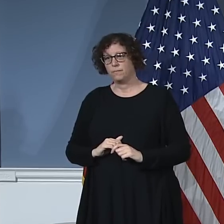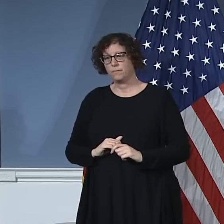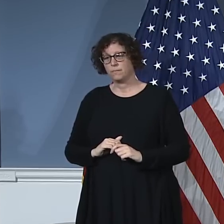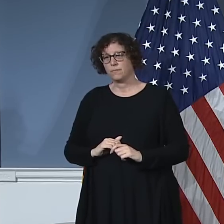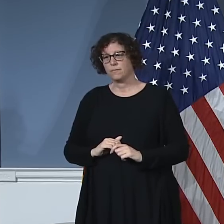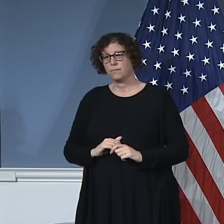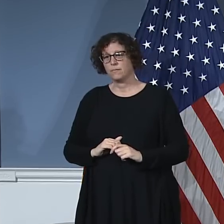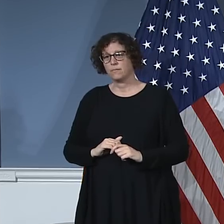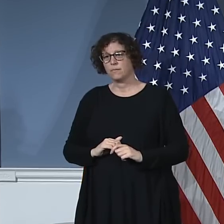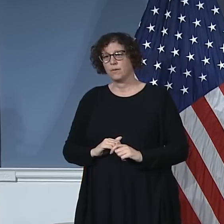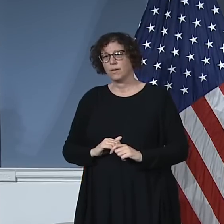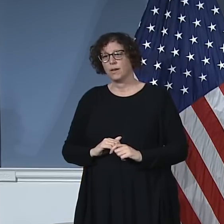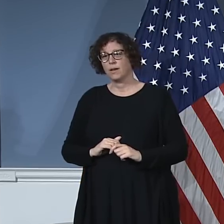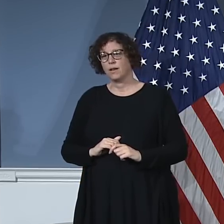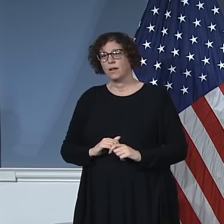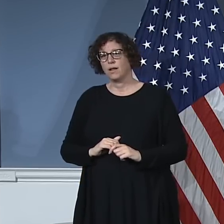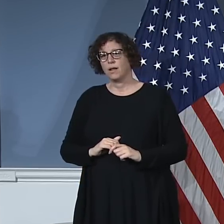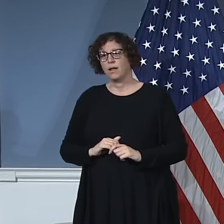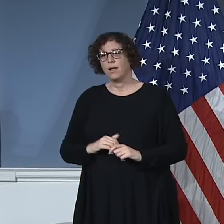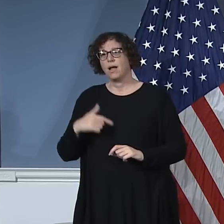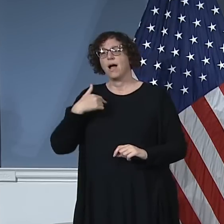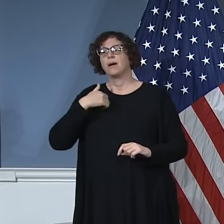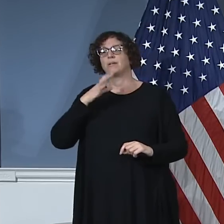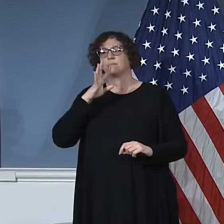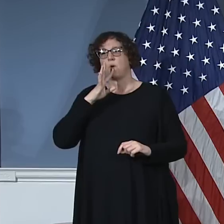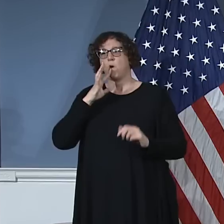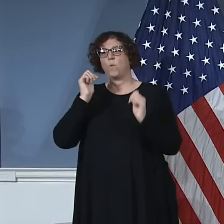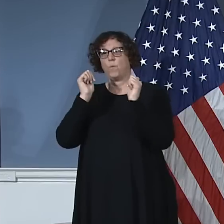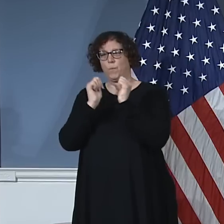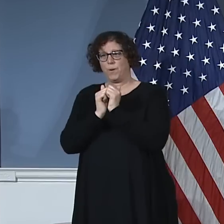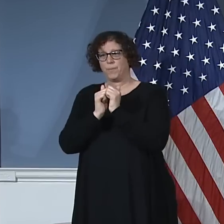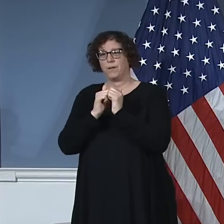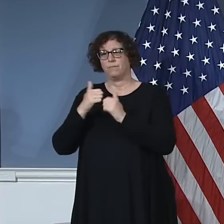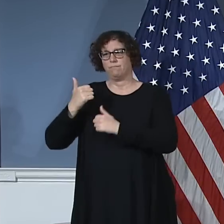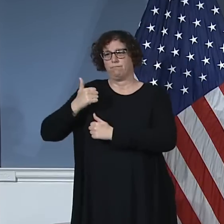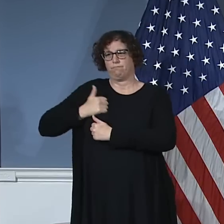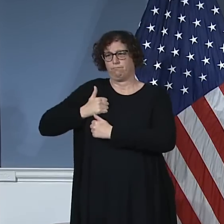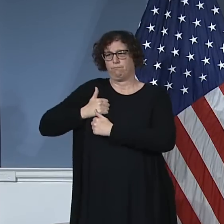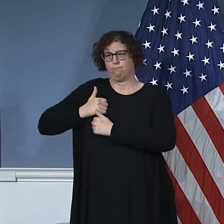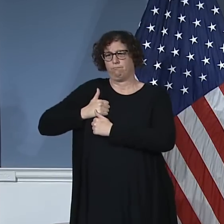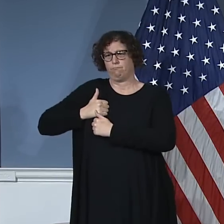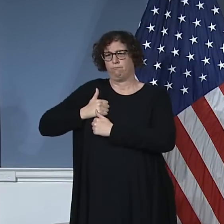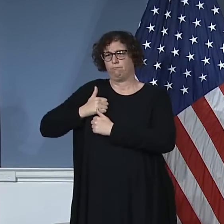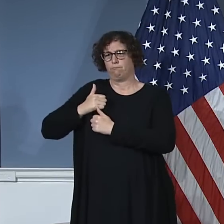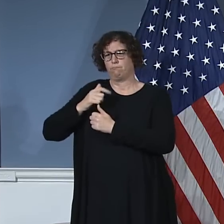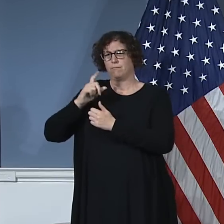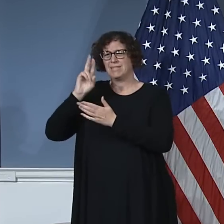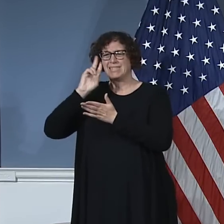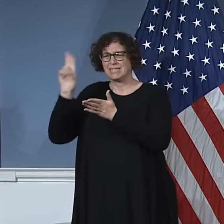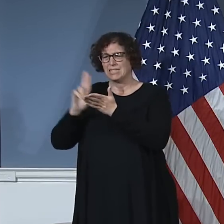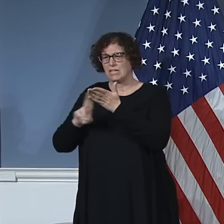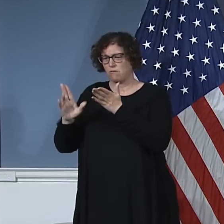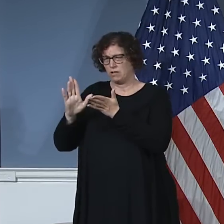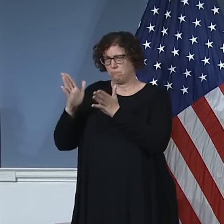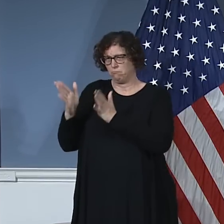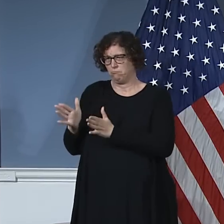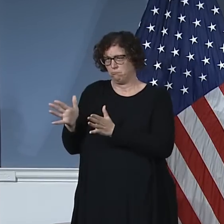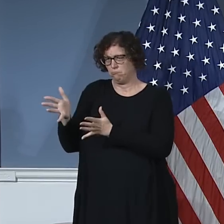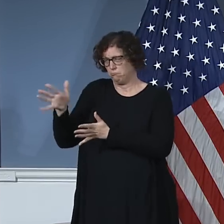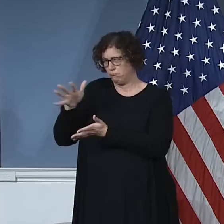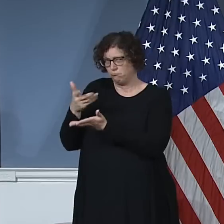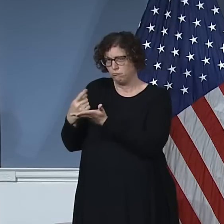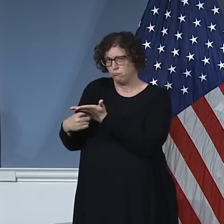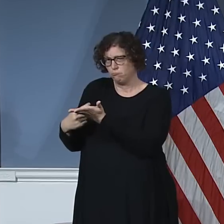I spoke to the Veterans Affairs Secretary yesterday. I am trying to reach Vice